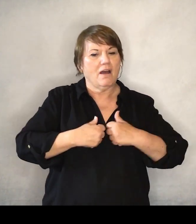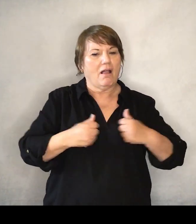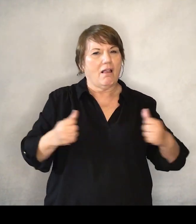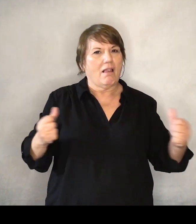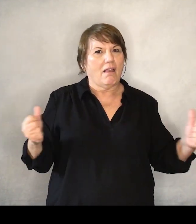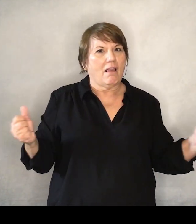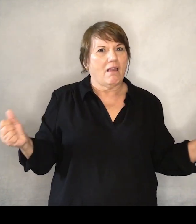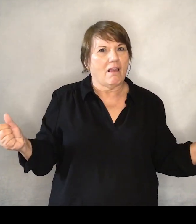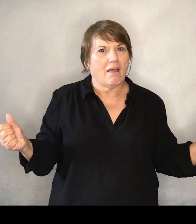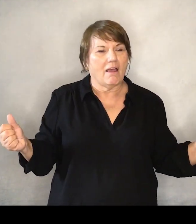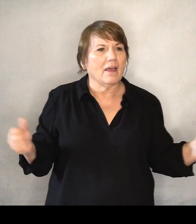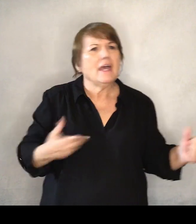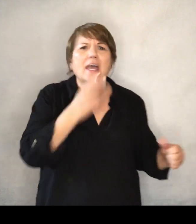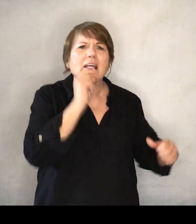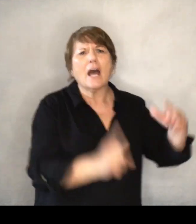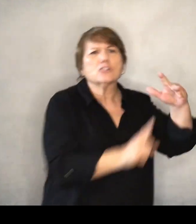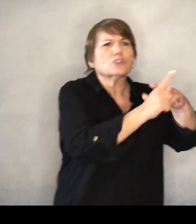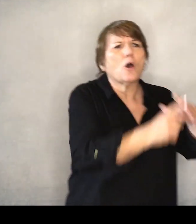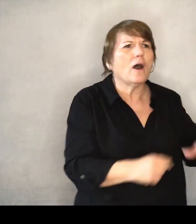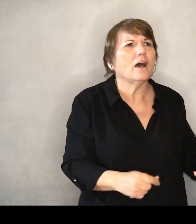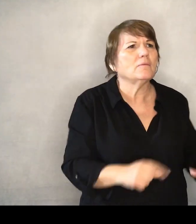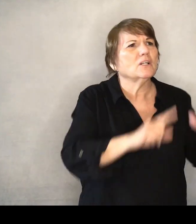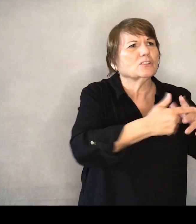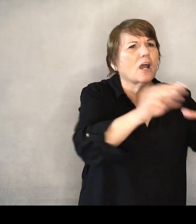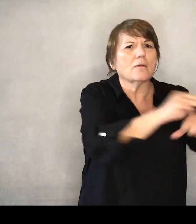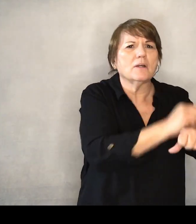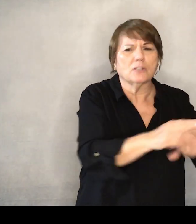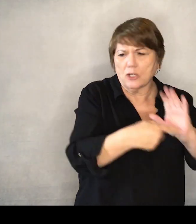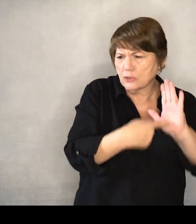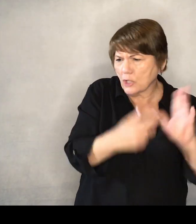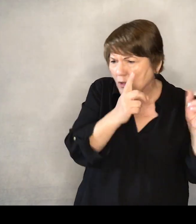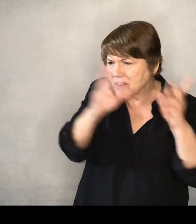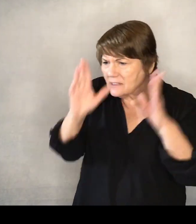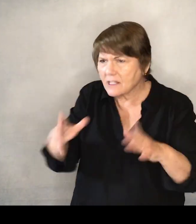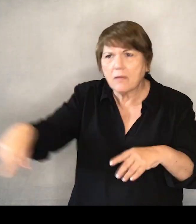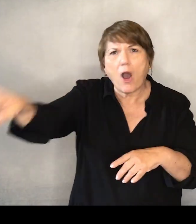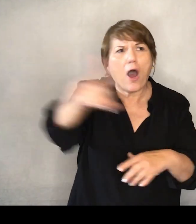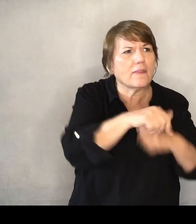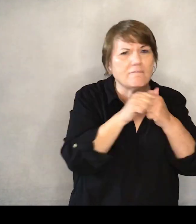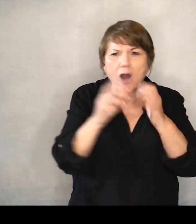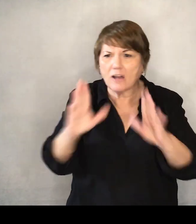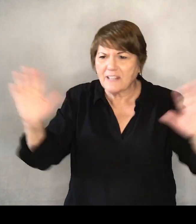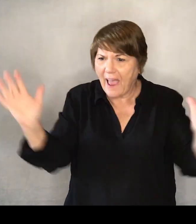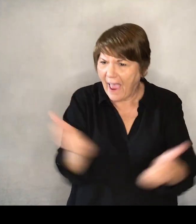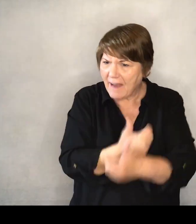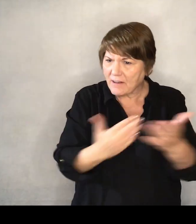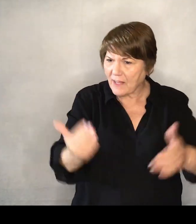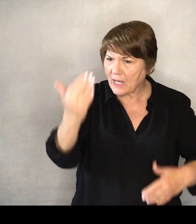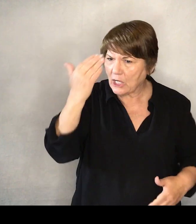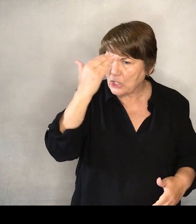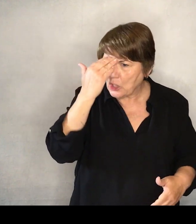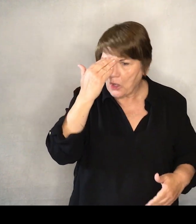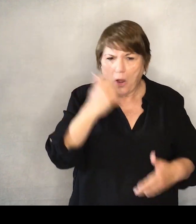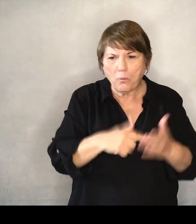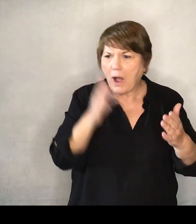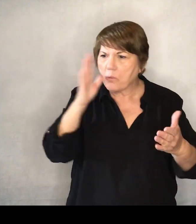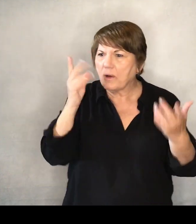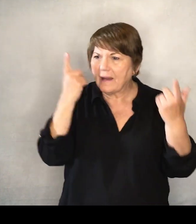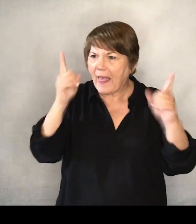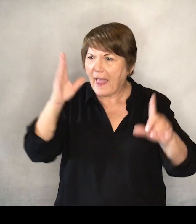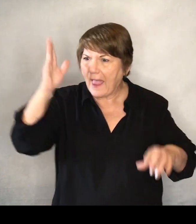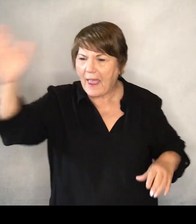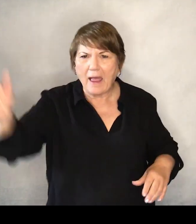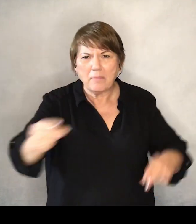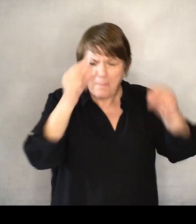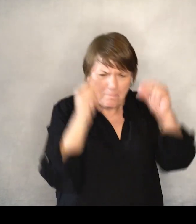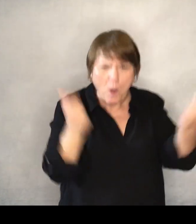scene, start his ministry, and then show the disciples and the followers everything that he knew or the what was going to happen all